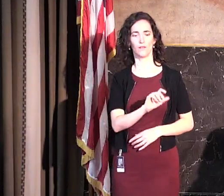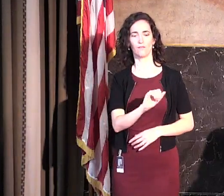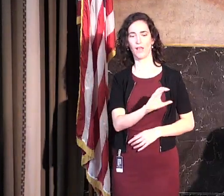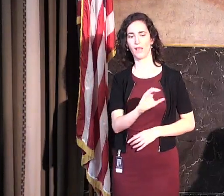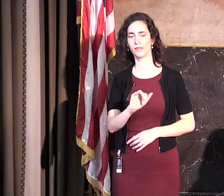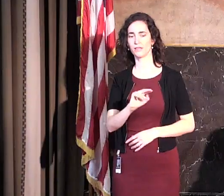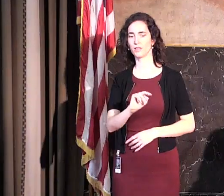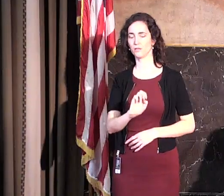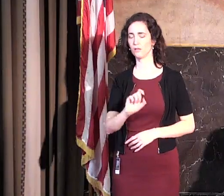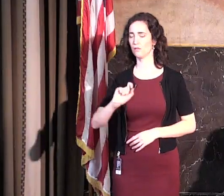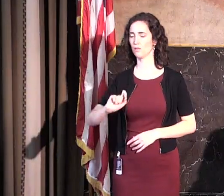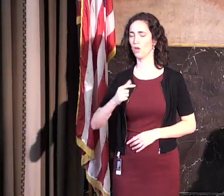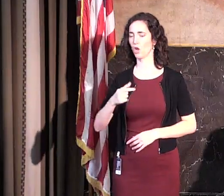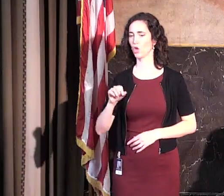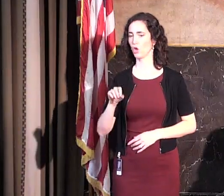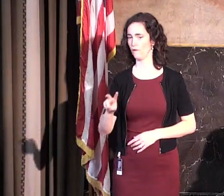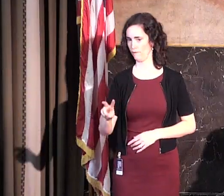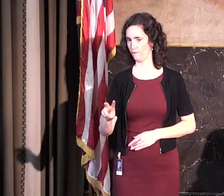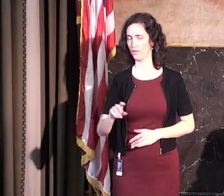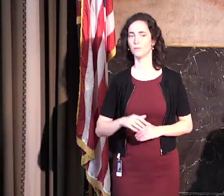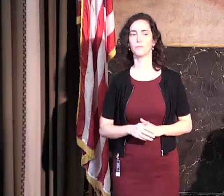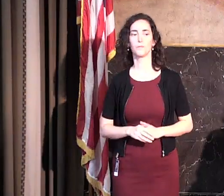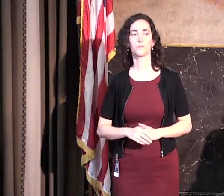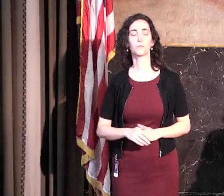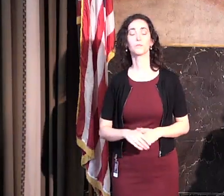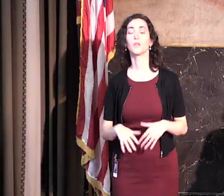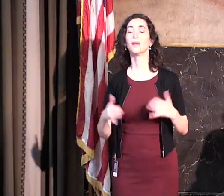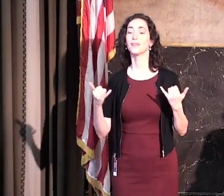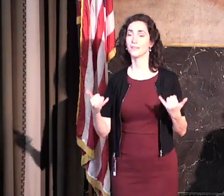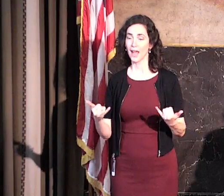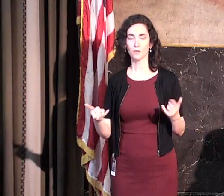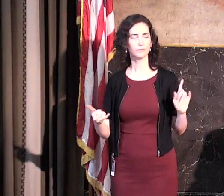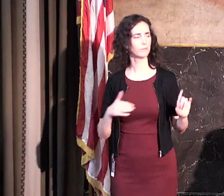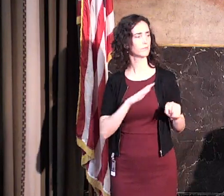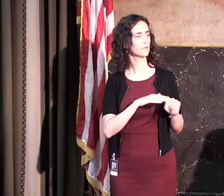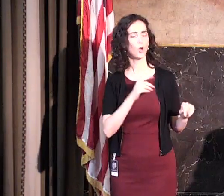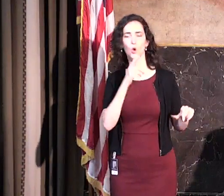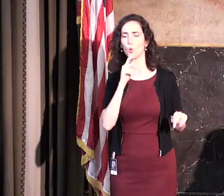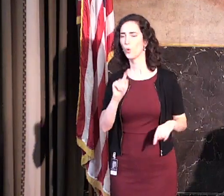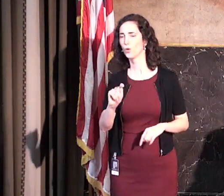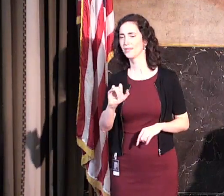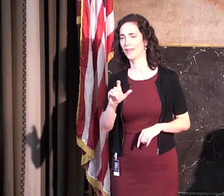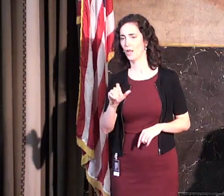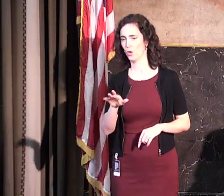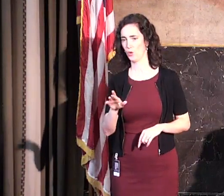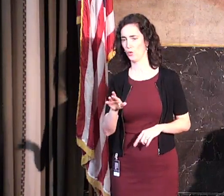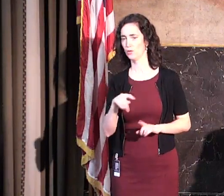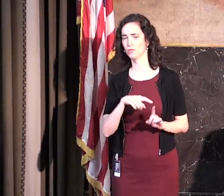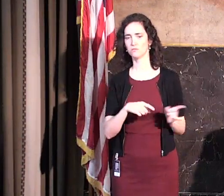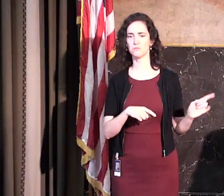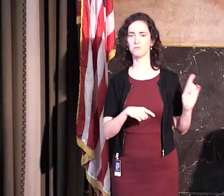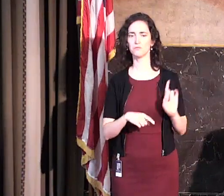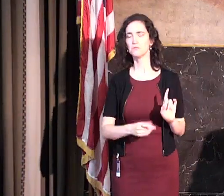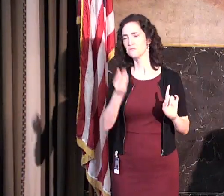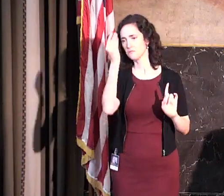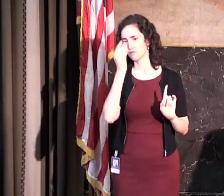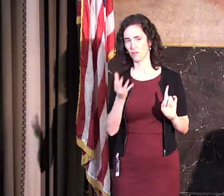So at this time, I'm going to ask Tyler to come up and share some information with